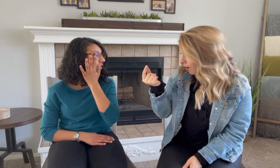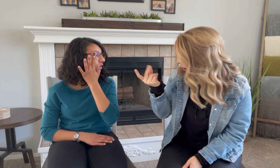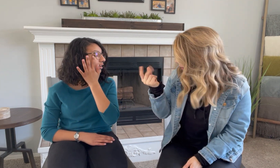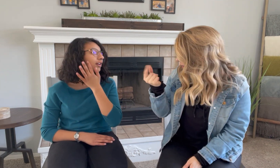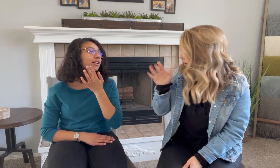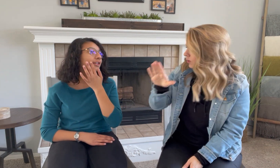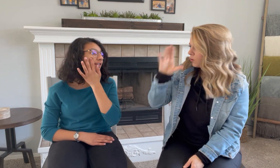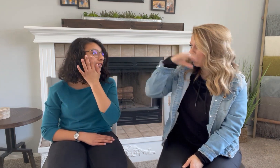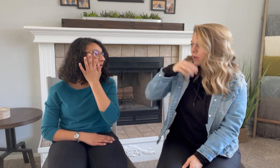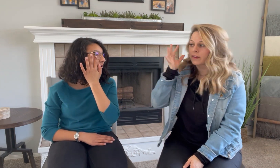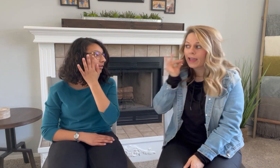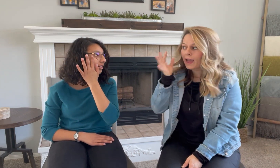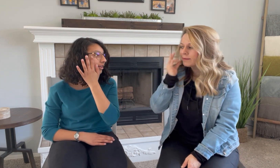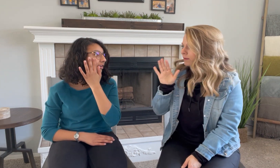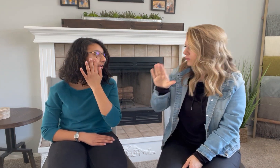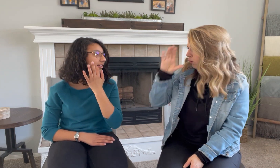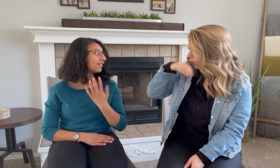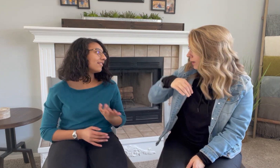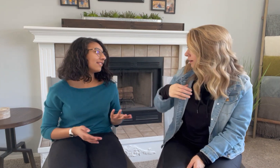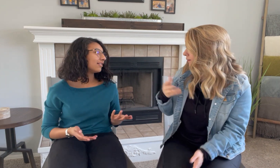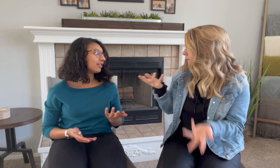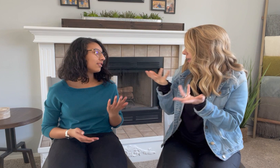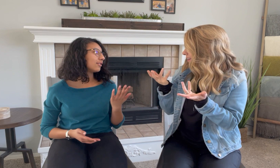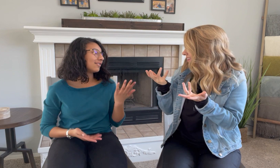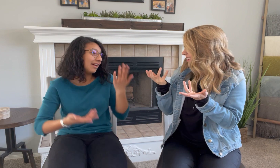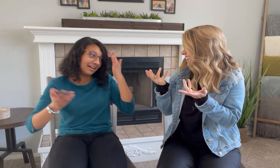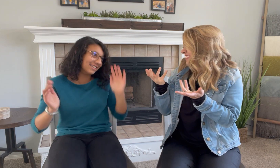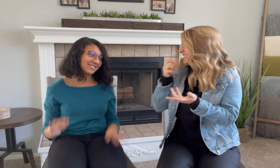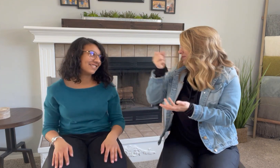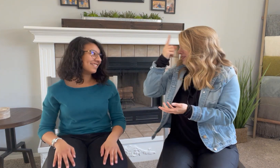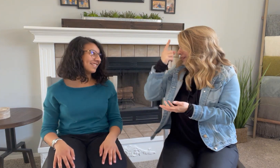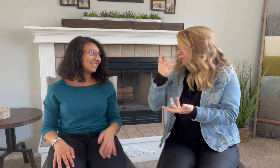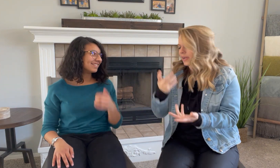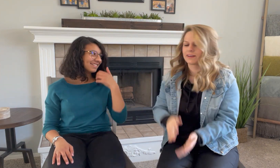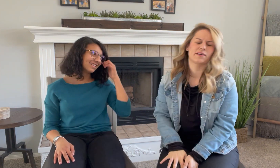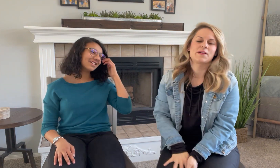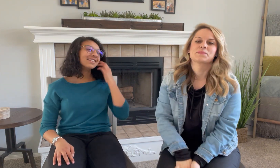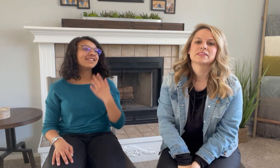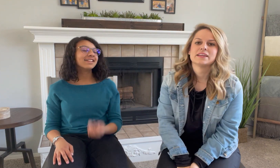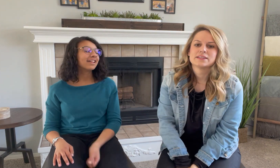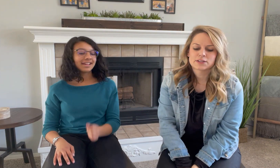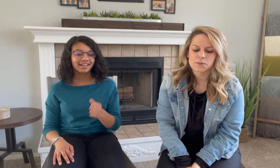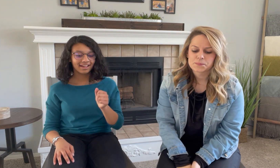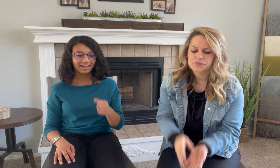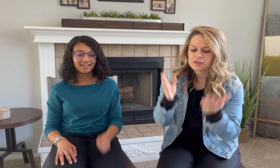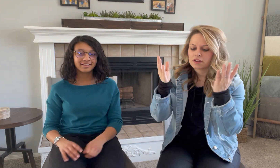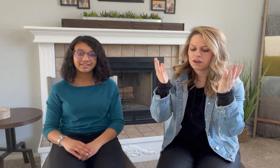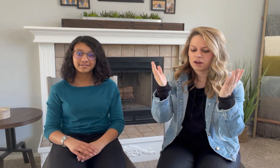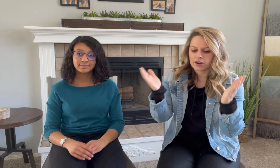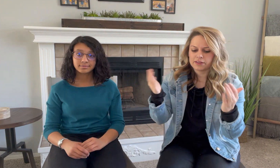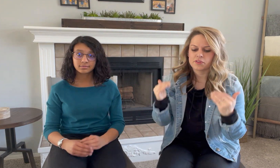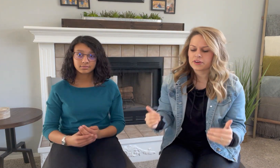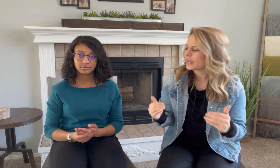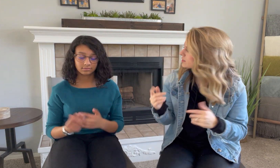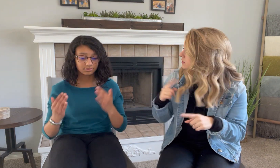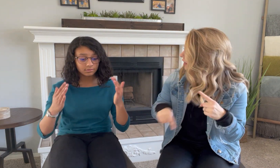dog? You're weird cat? You're weird what? It doesn't make sense, right? Okay, so, all right, the next